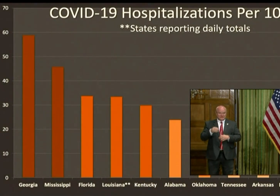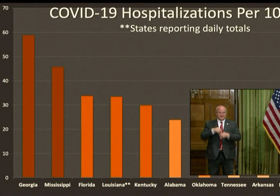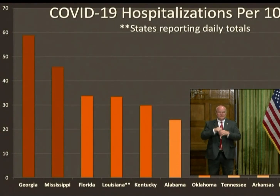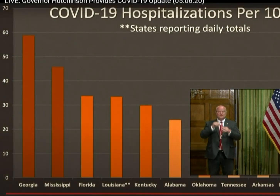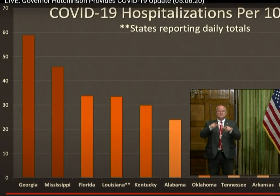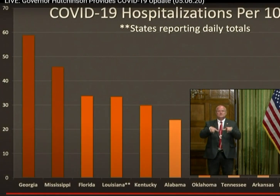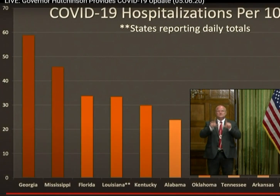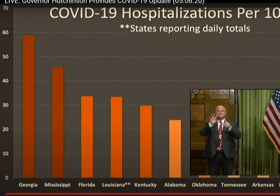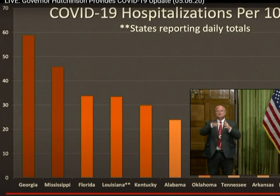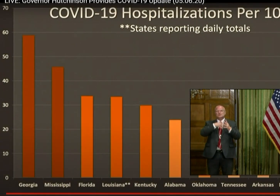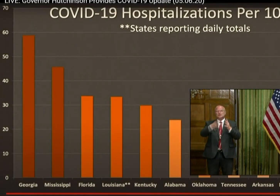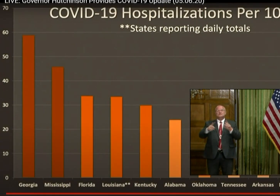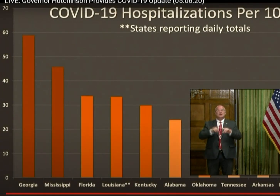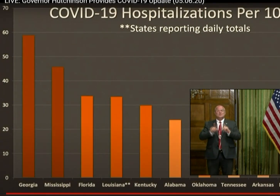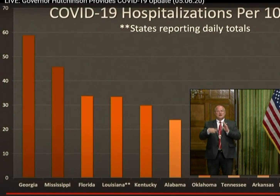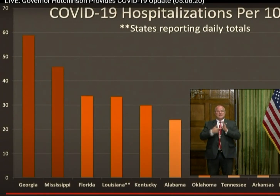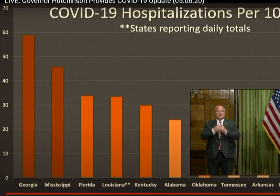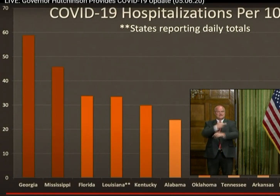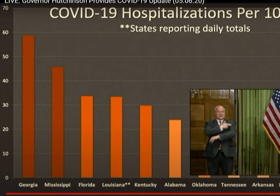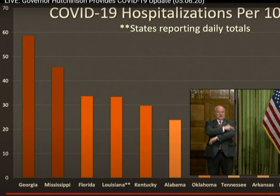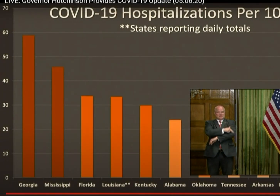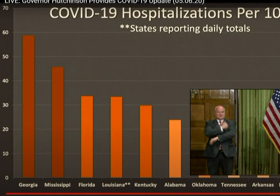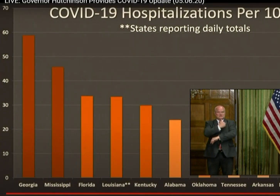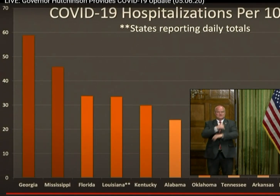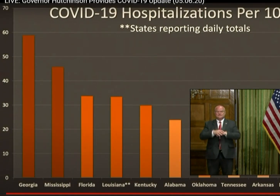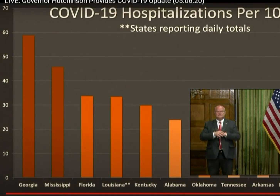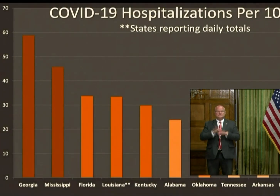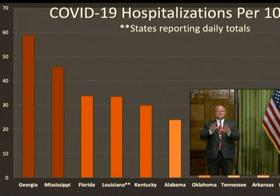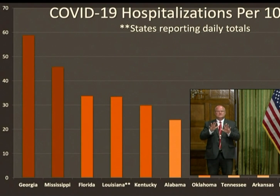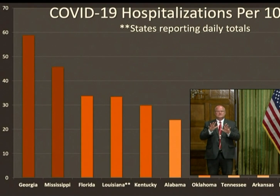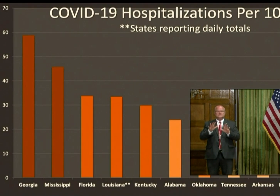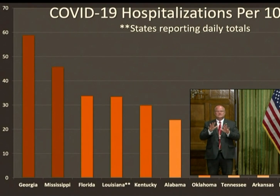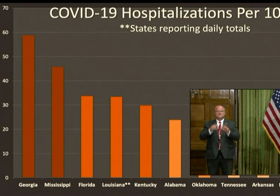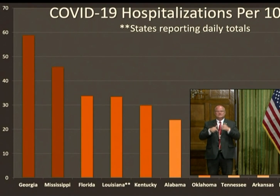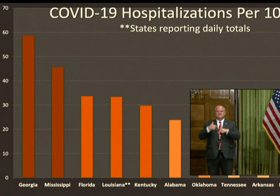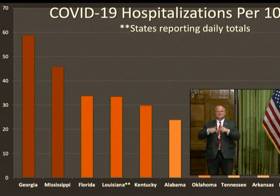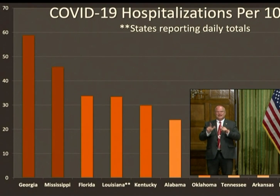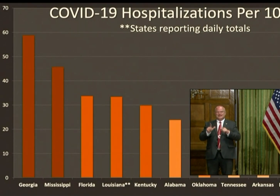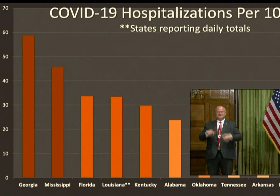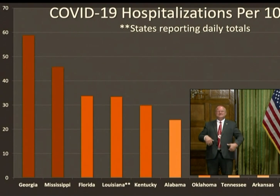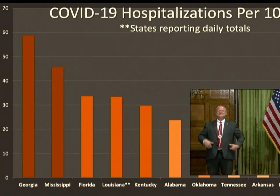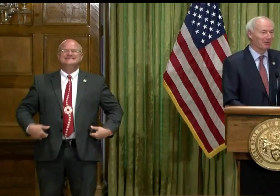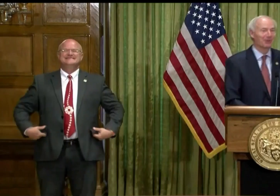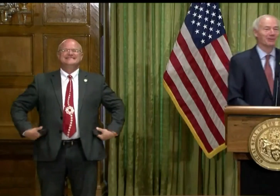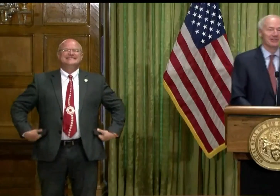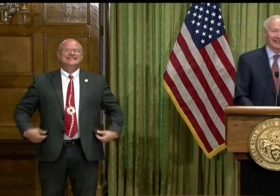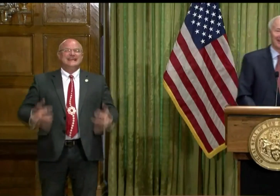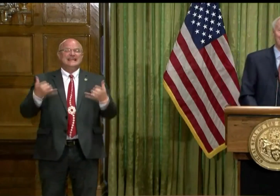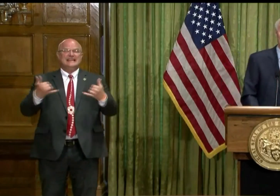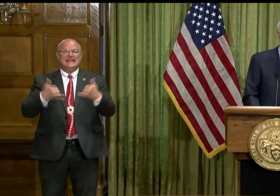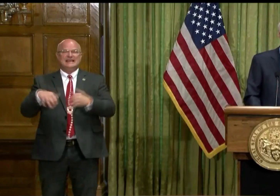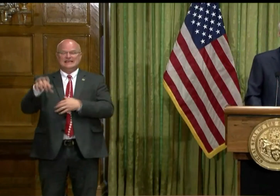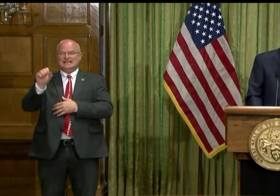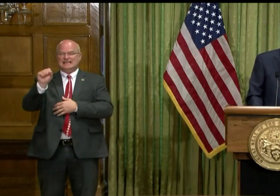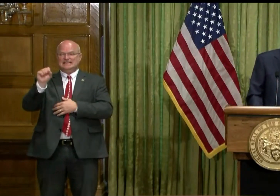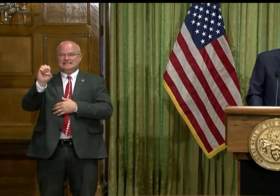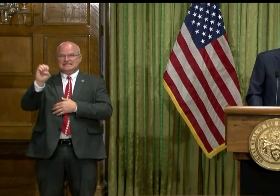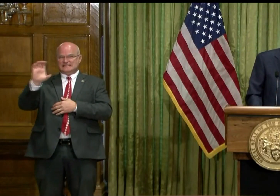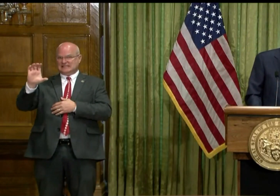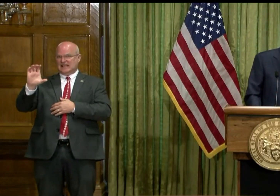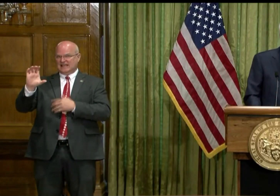those charts. This is let's slow down just a little bit here. Now we're going to the